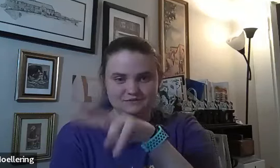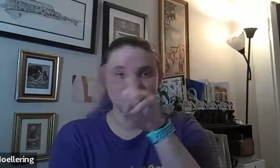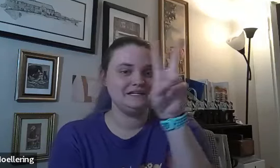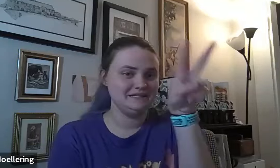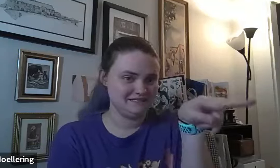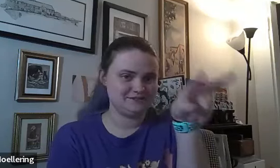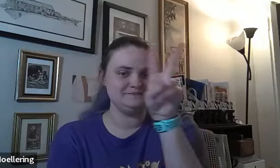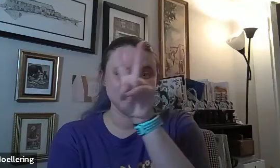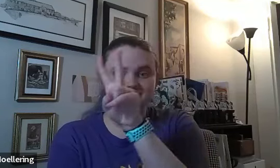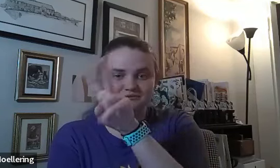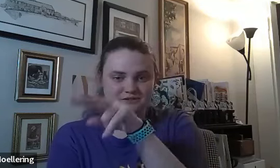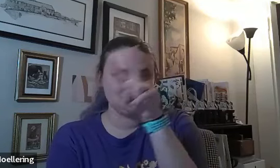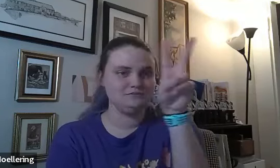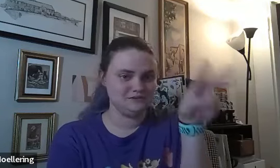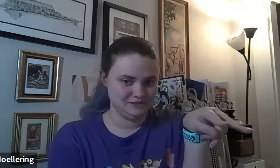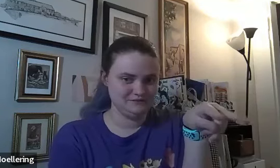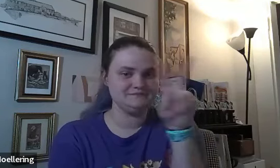So 2.